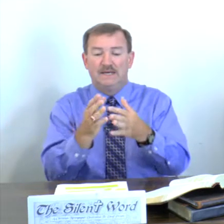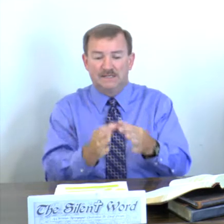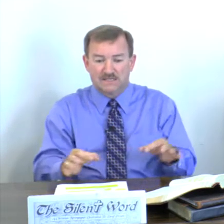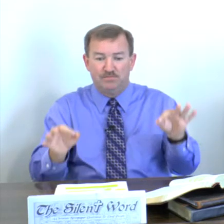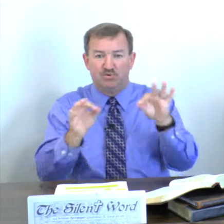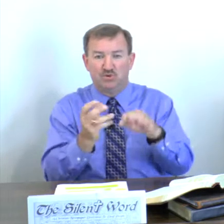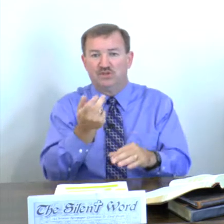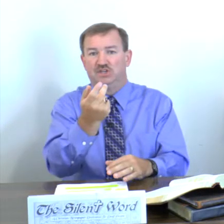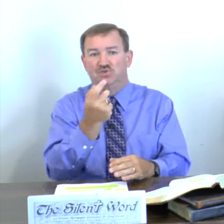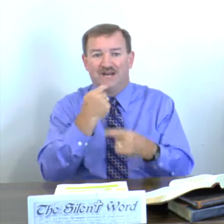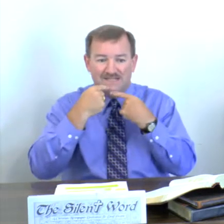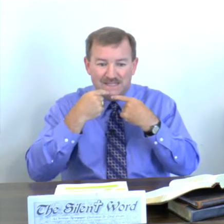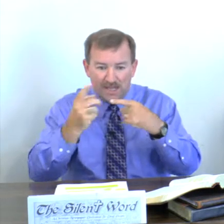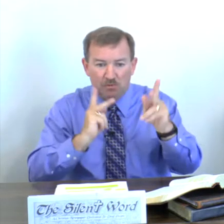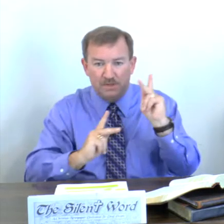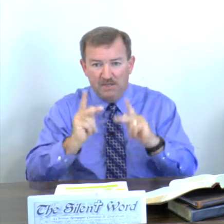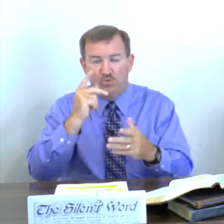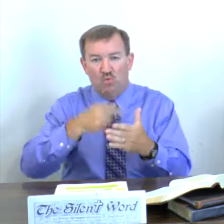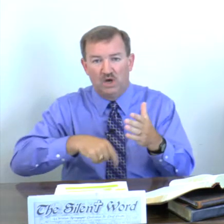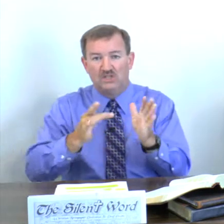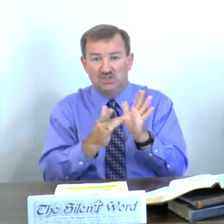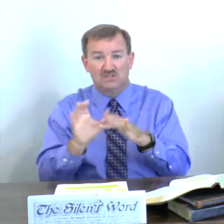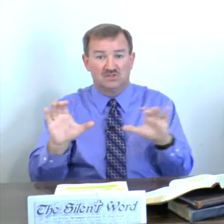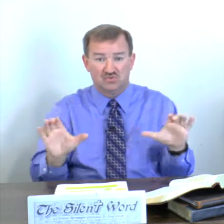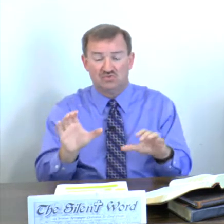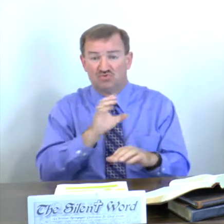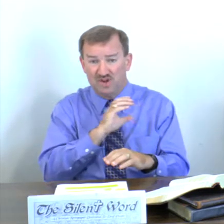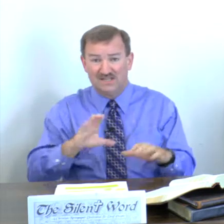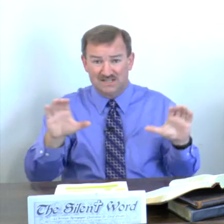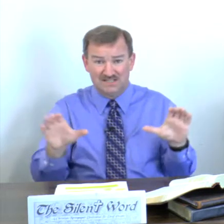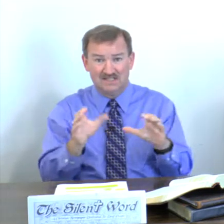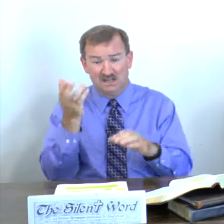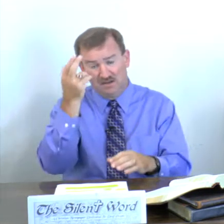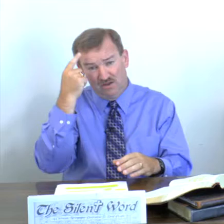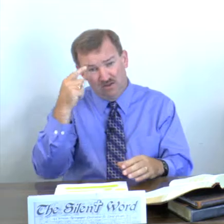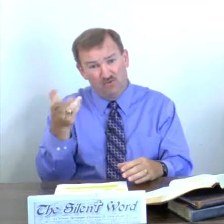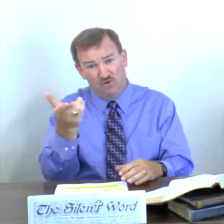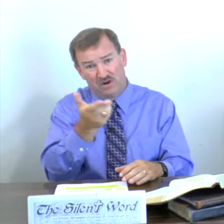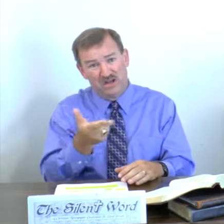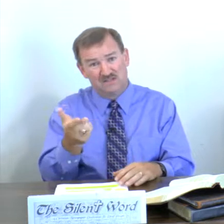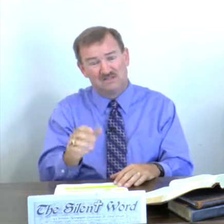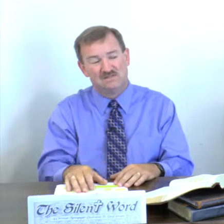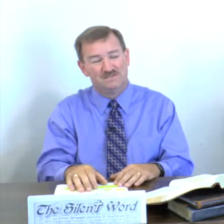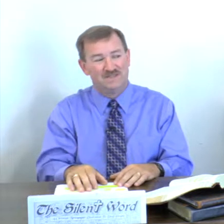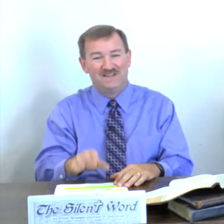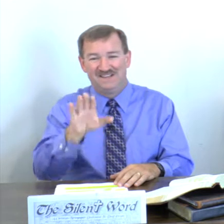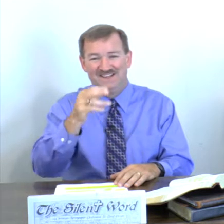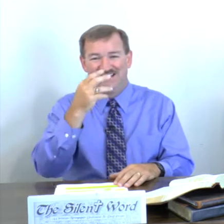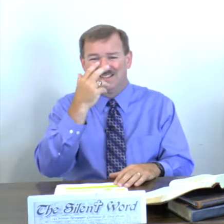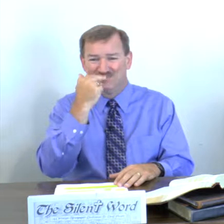It's important that you and I tell people what Jesus Christ has done for us. It's